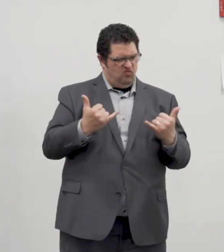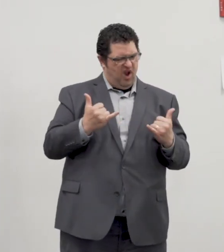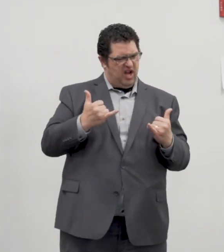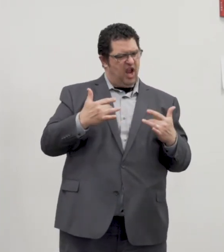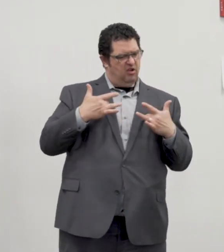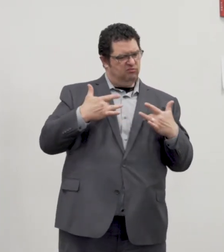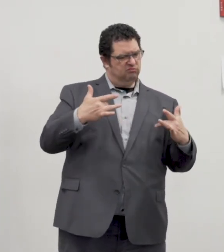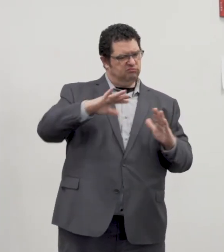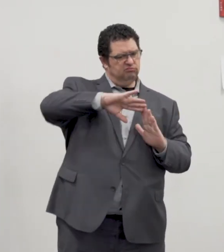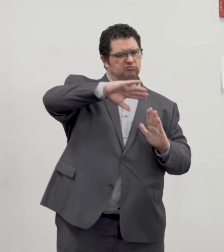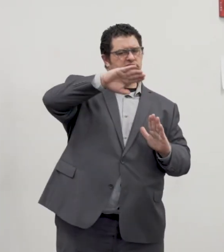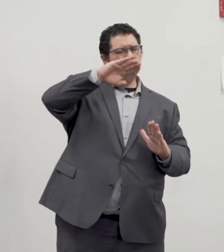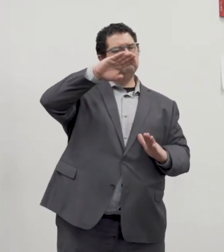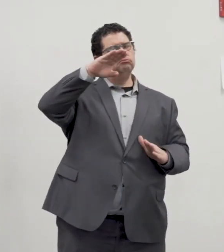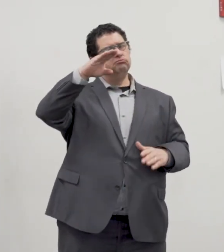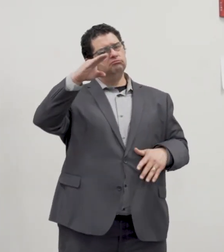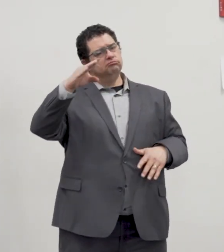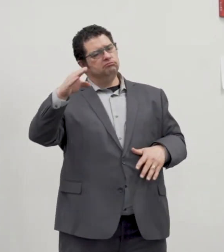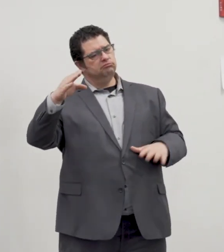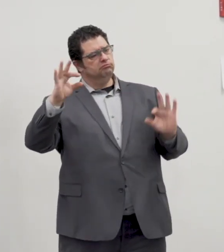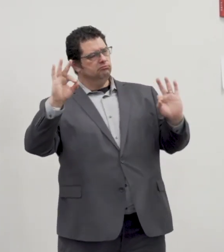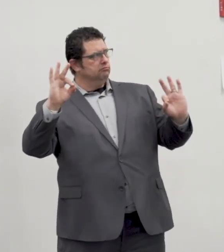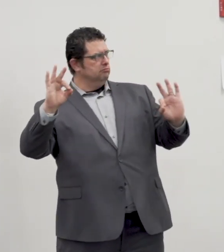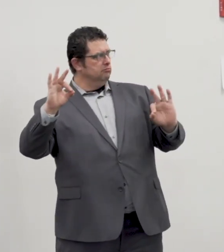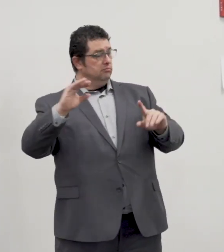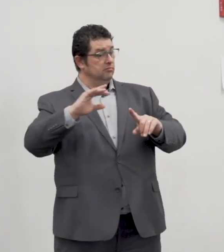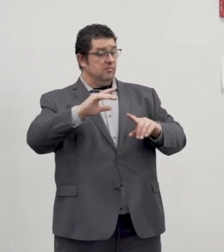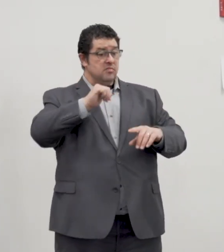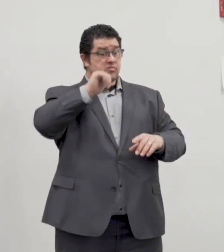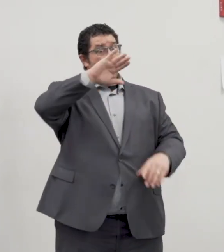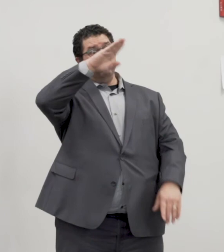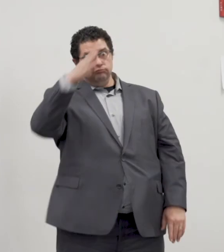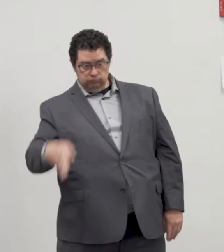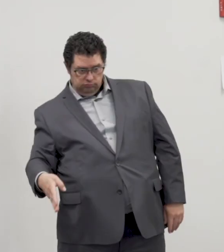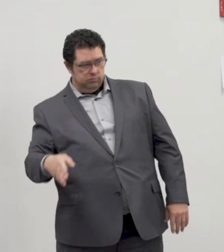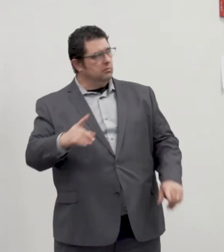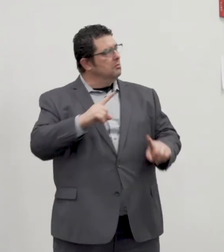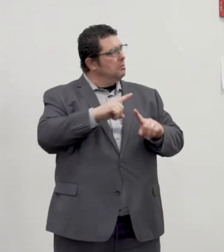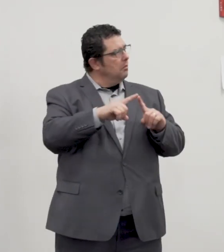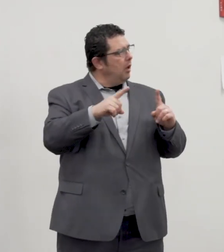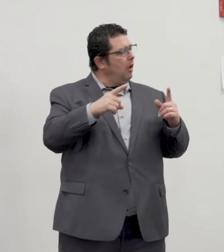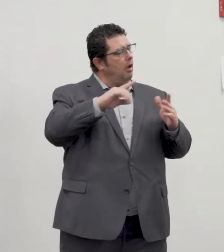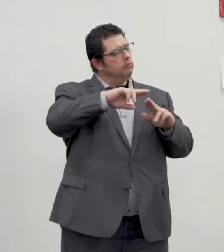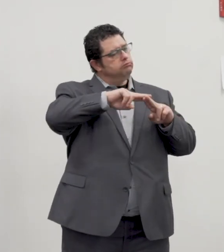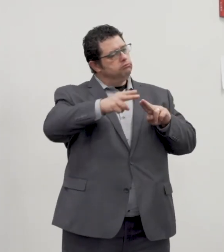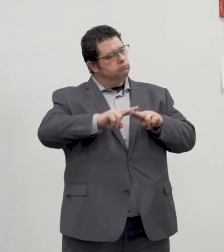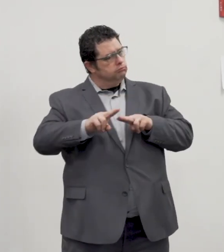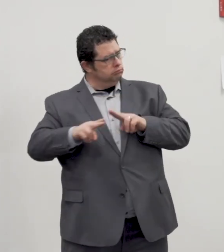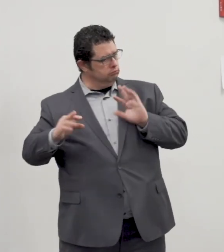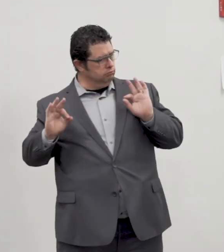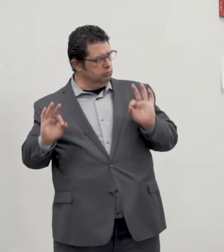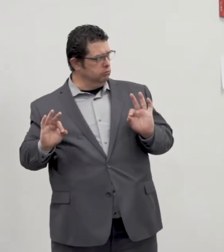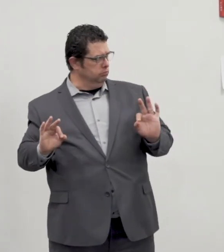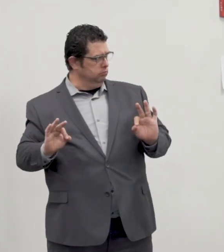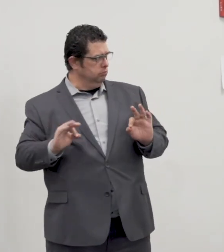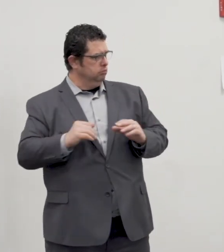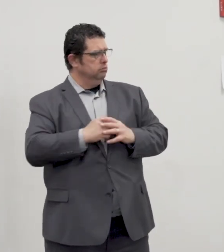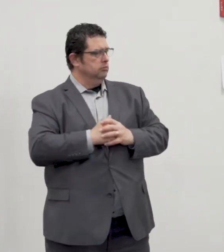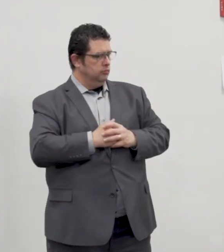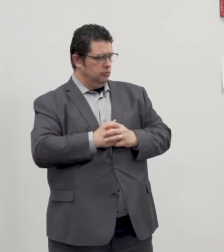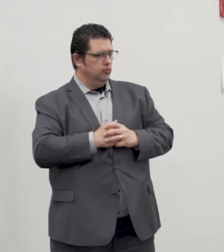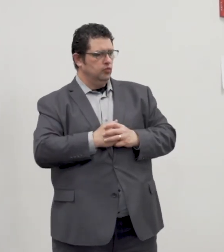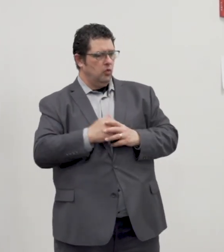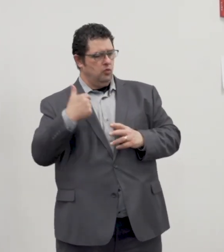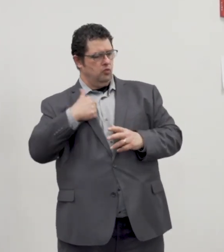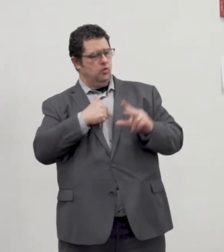in the right direction. It's just not a robust trend, but it is in the right direction. And we'll be watching